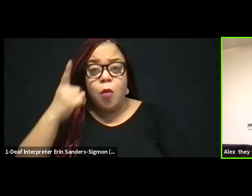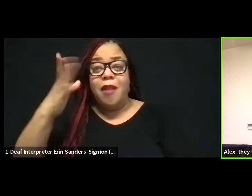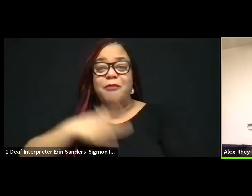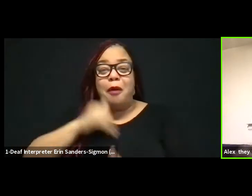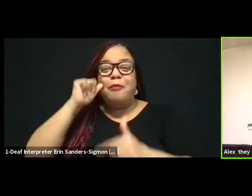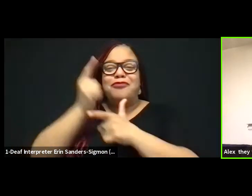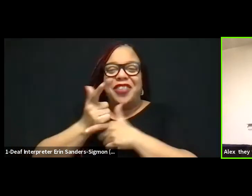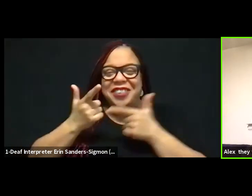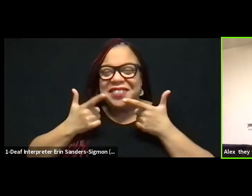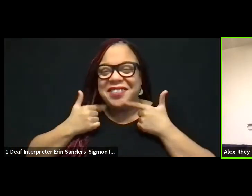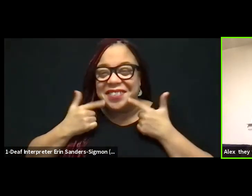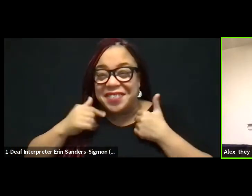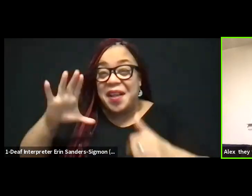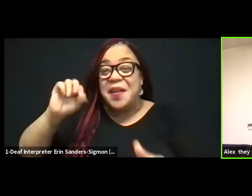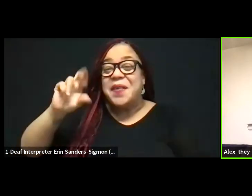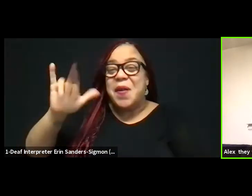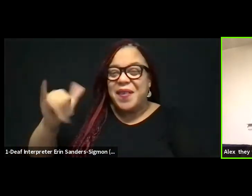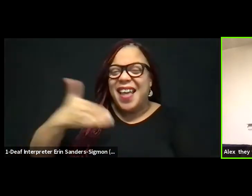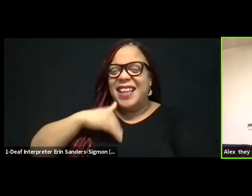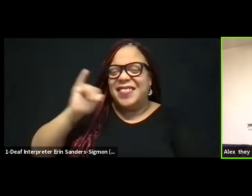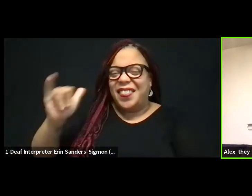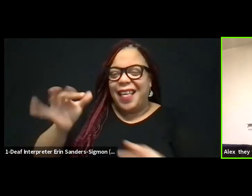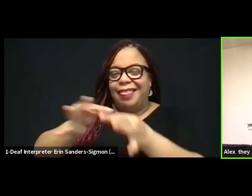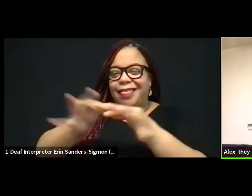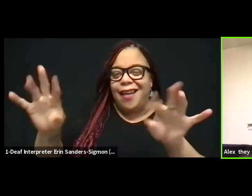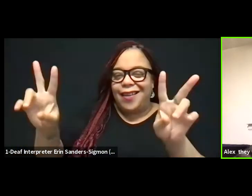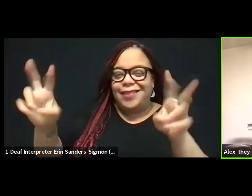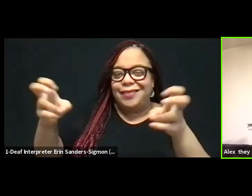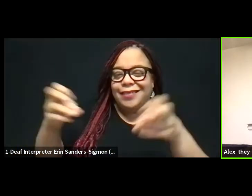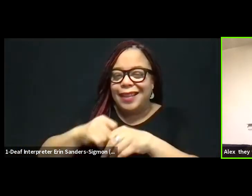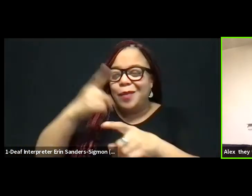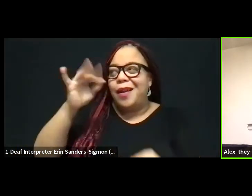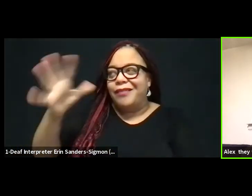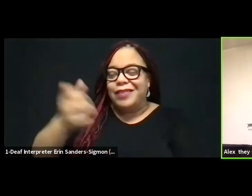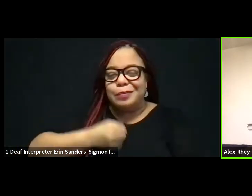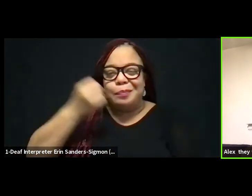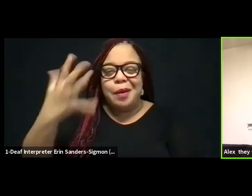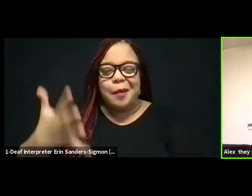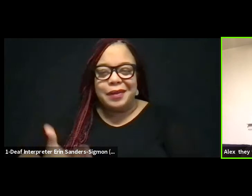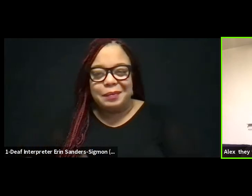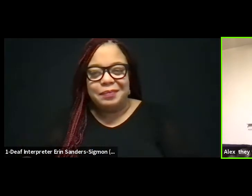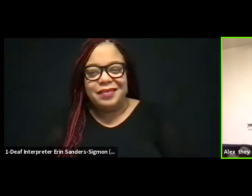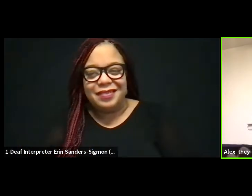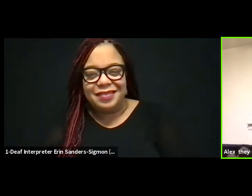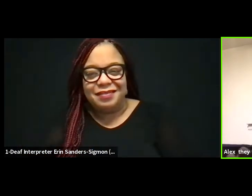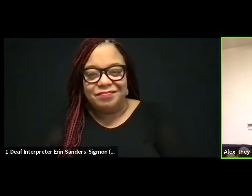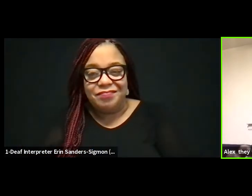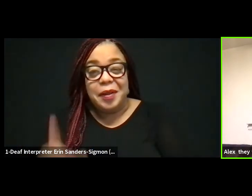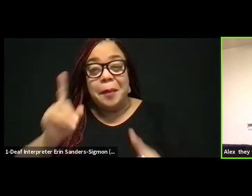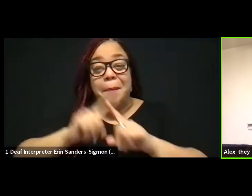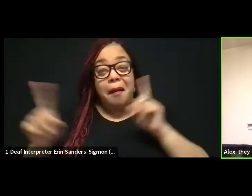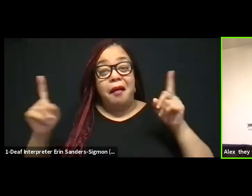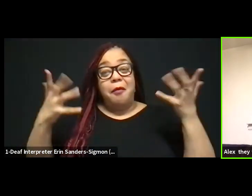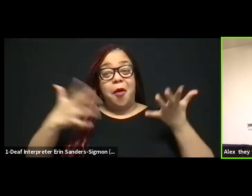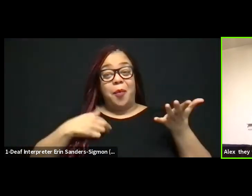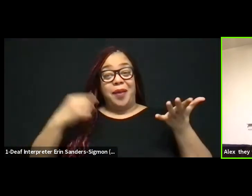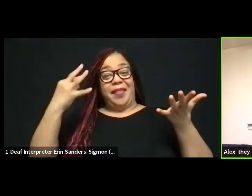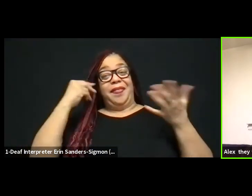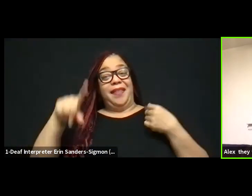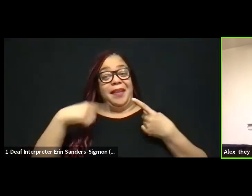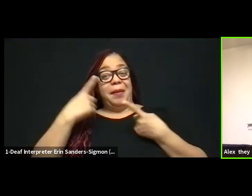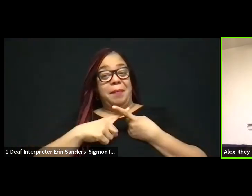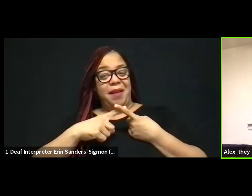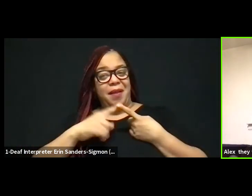But what we think about that is, and I'm gonna use one of our initiatives that we've been leading and engaging